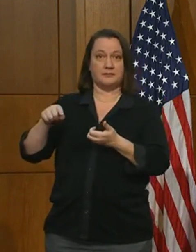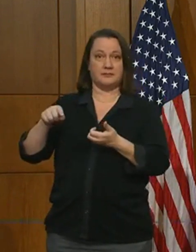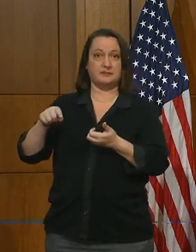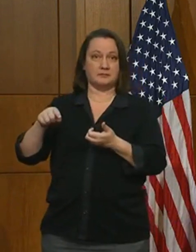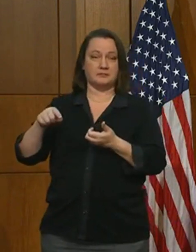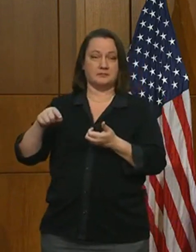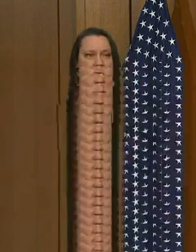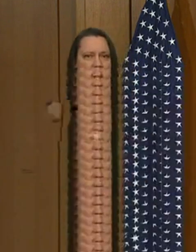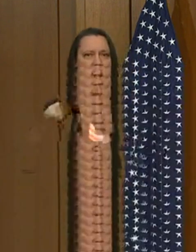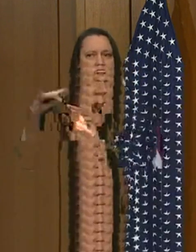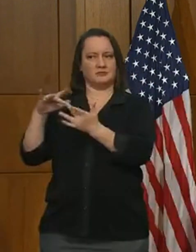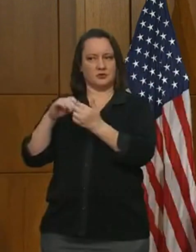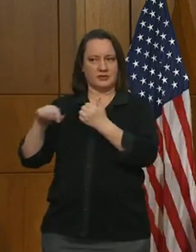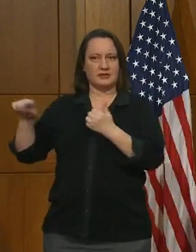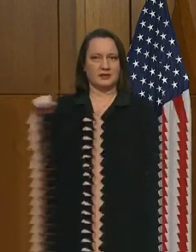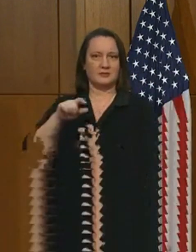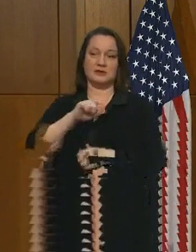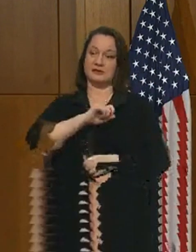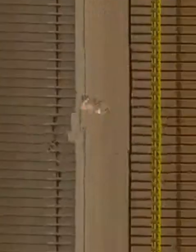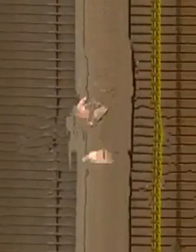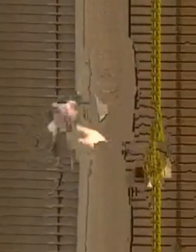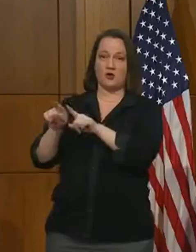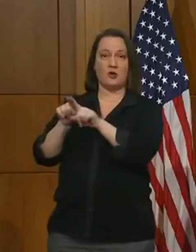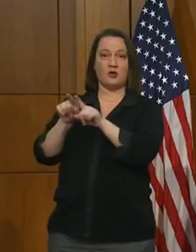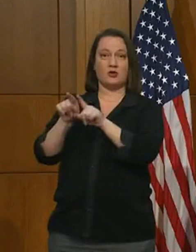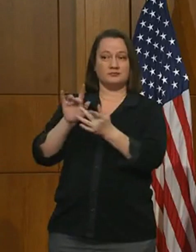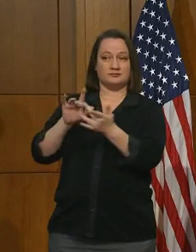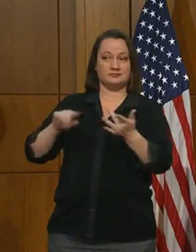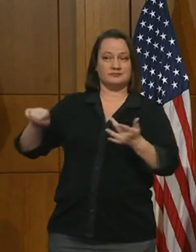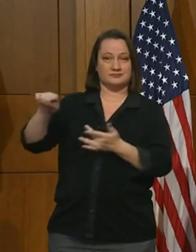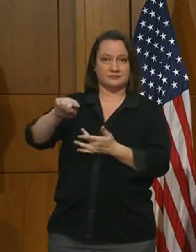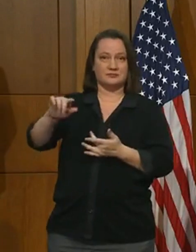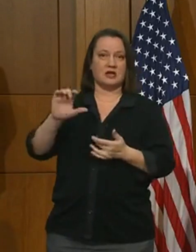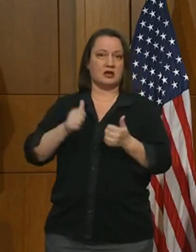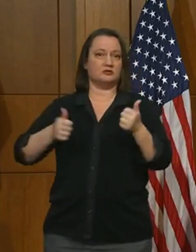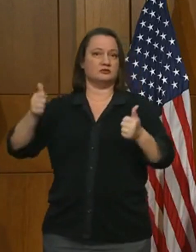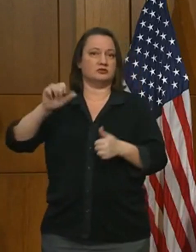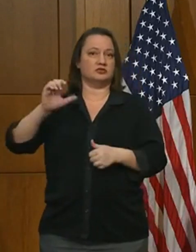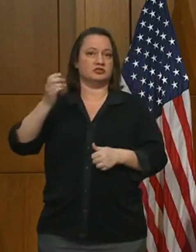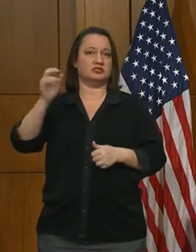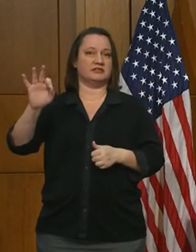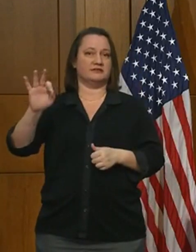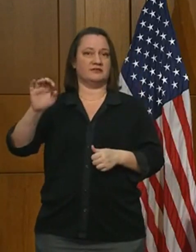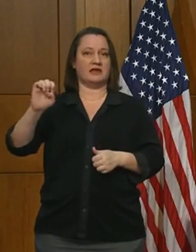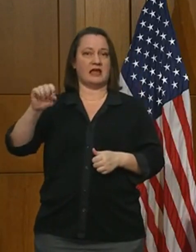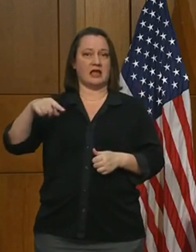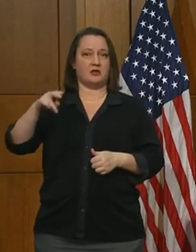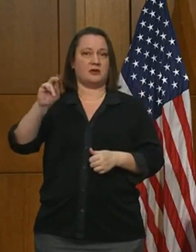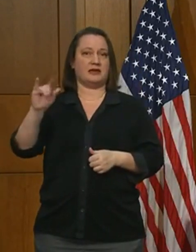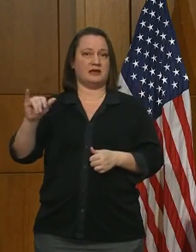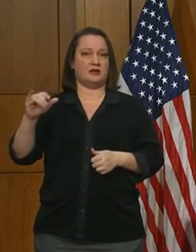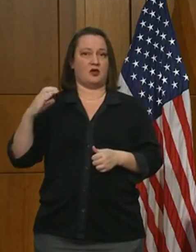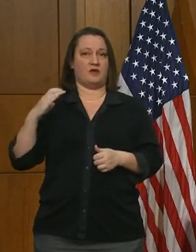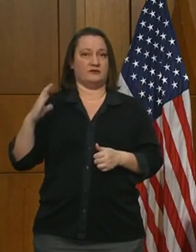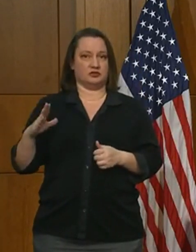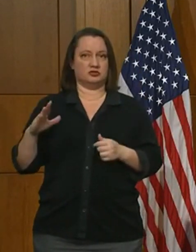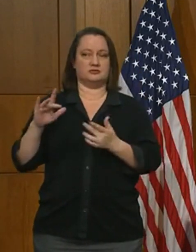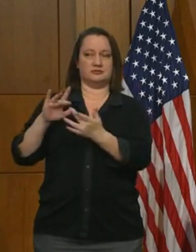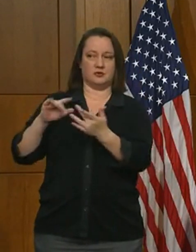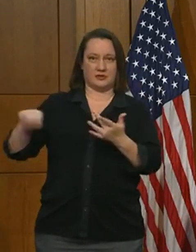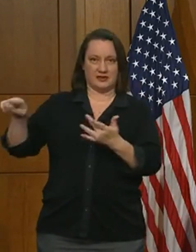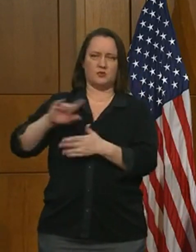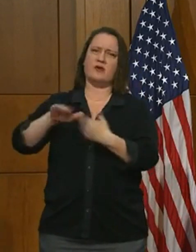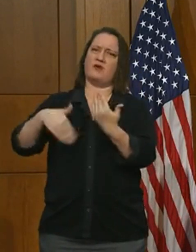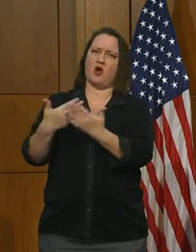some. Our staff has had some. Our Chief Equity Officer has had some. So we've all been in communication with members